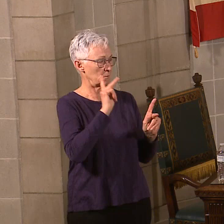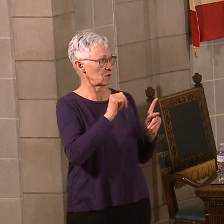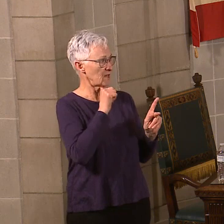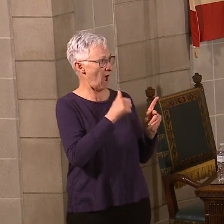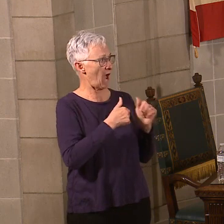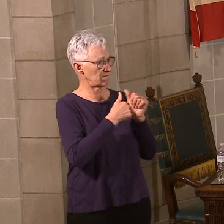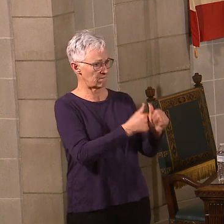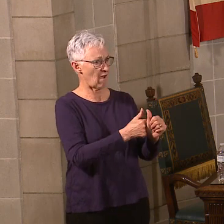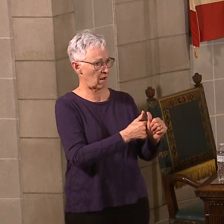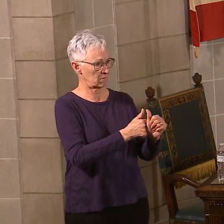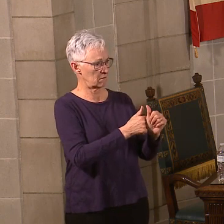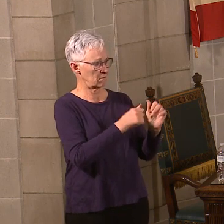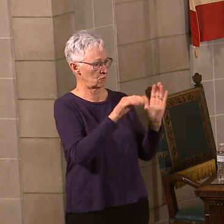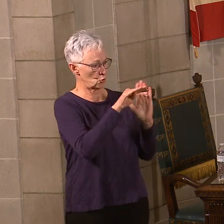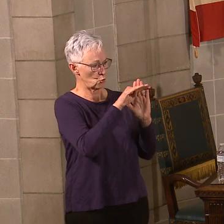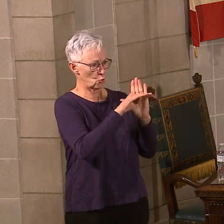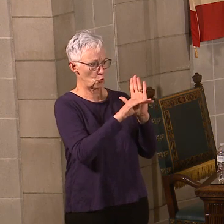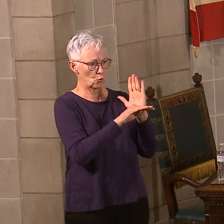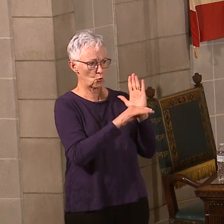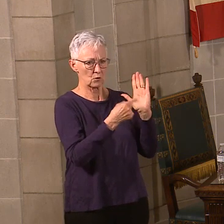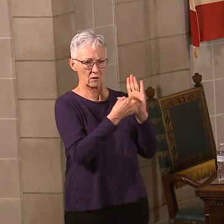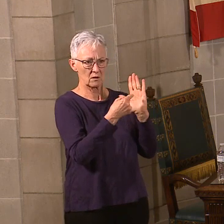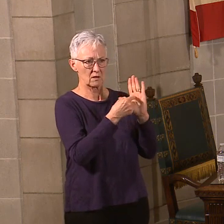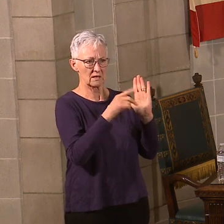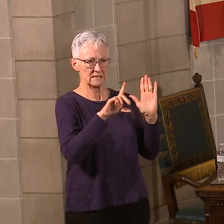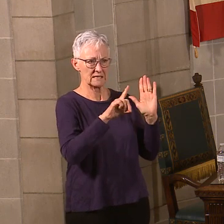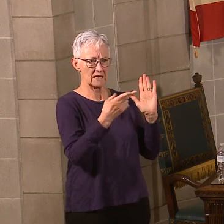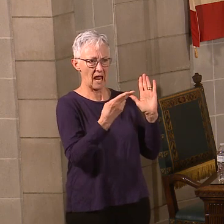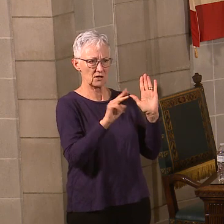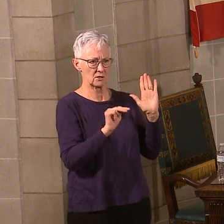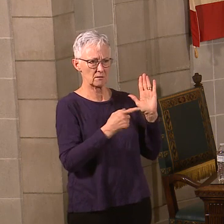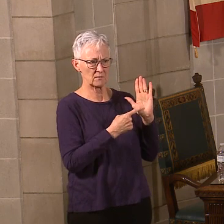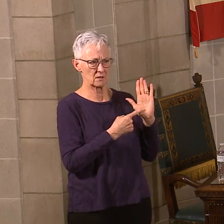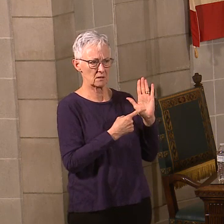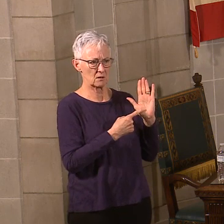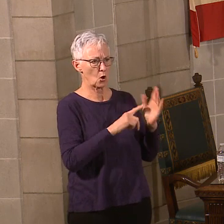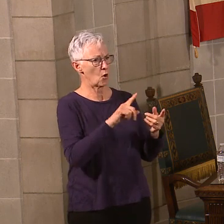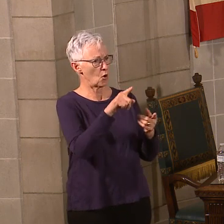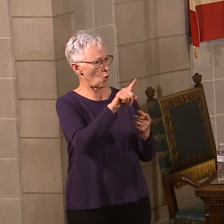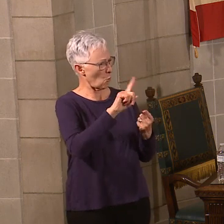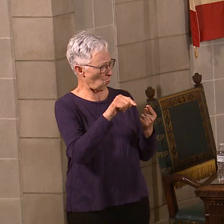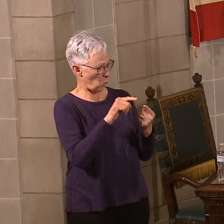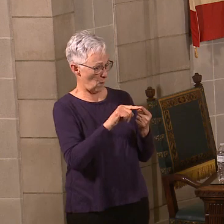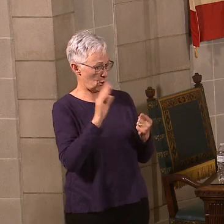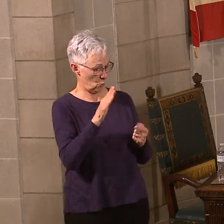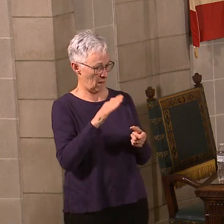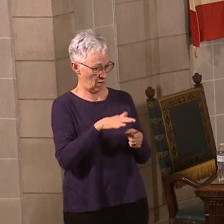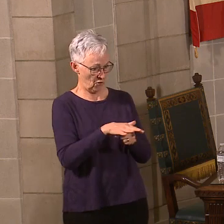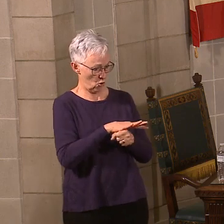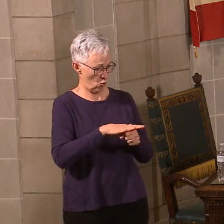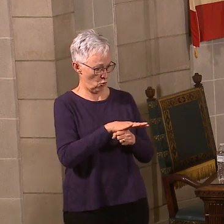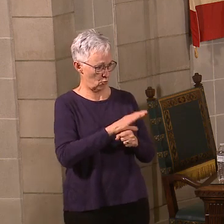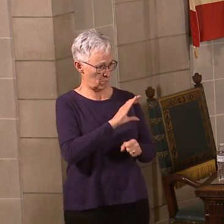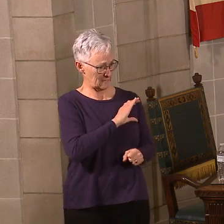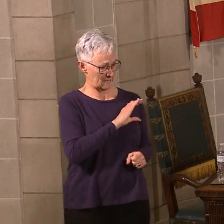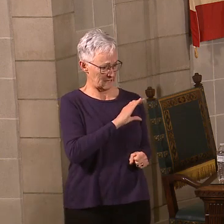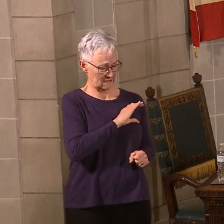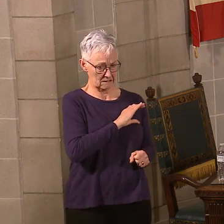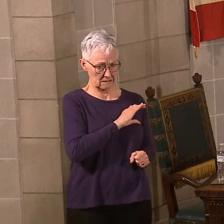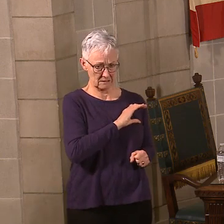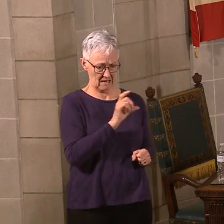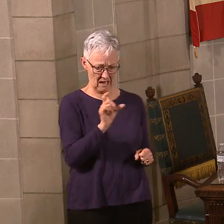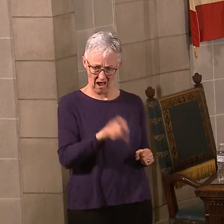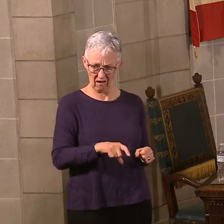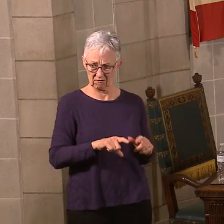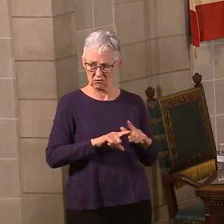DHM. DHM. I mean, at what point do local authorities have to start writing tickets? So the question was, very few tickets have been